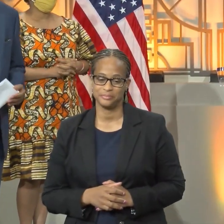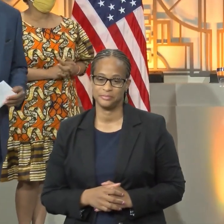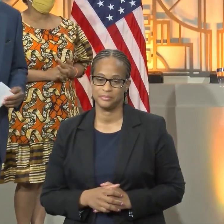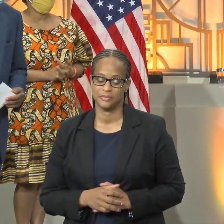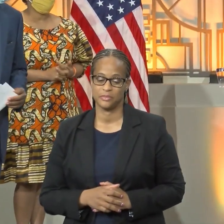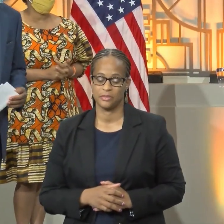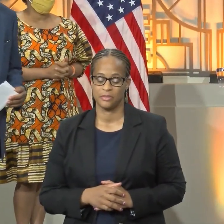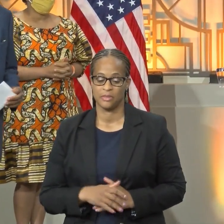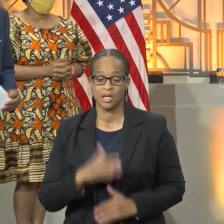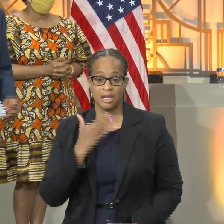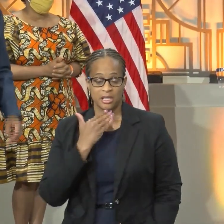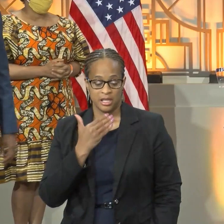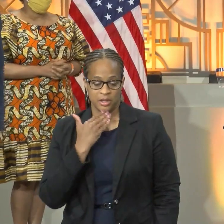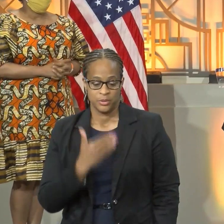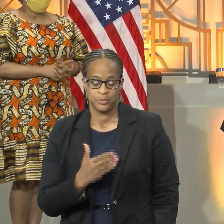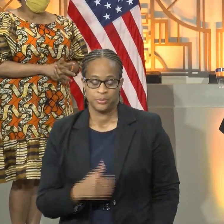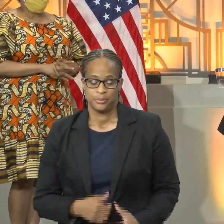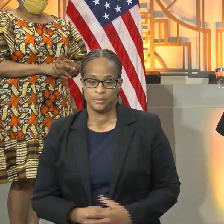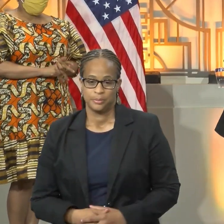Thank you.